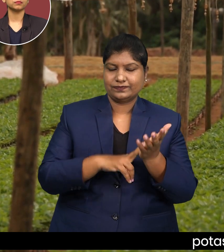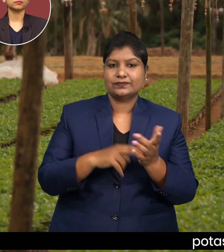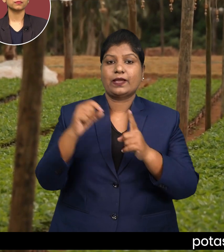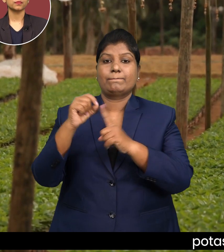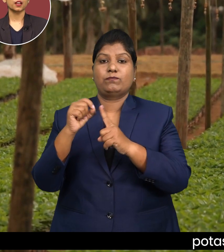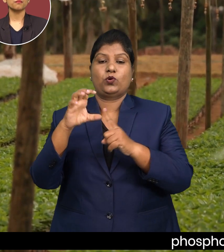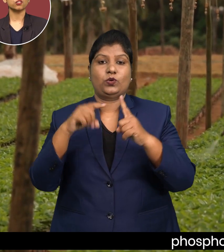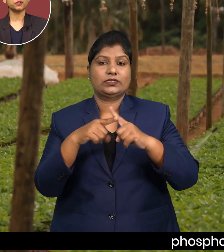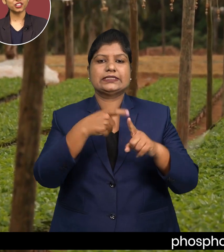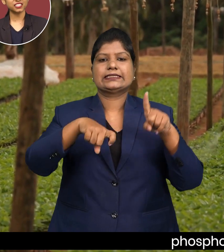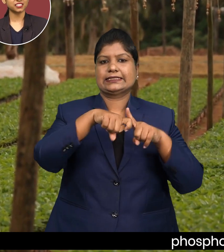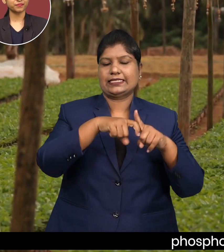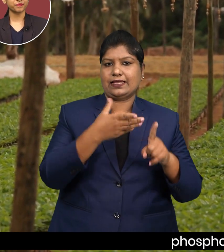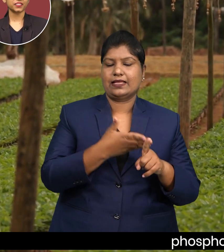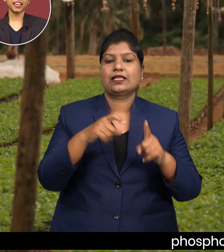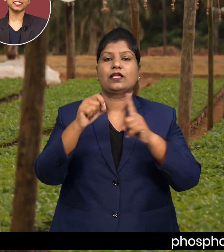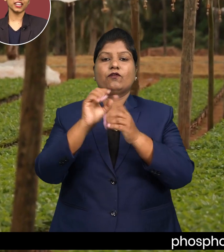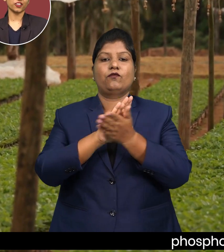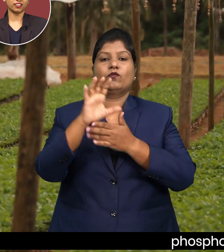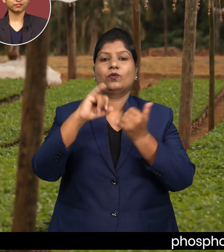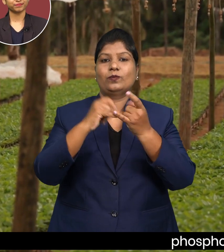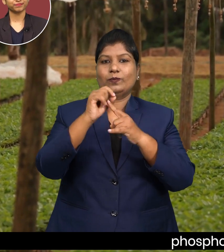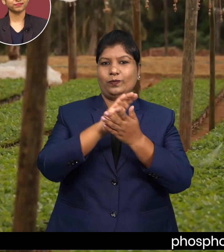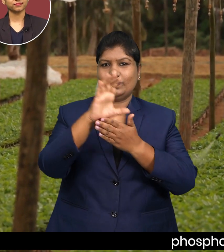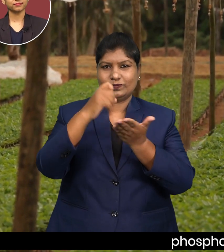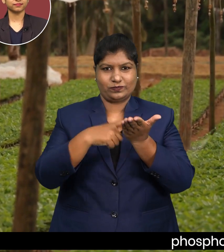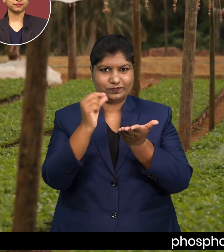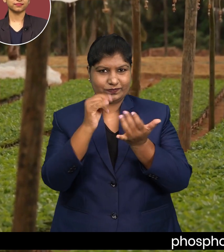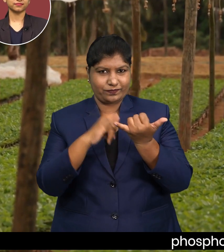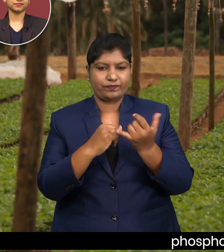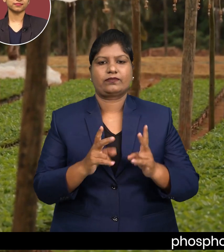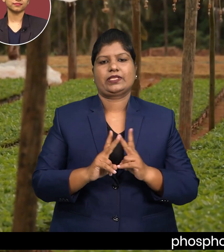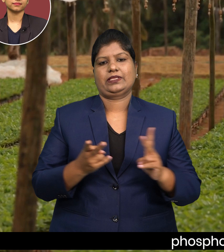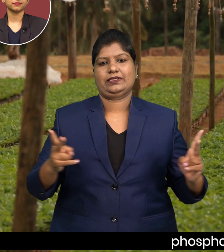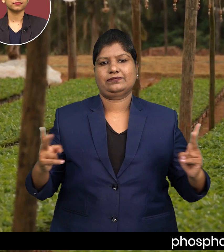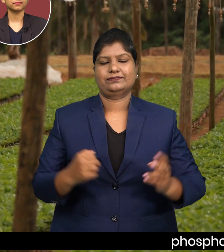potassium, phosphorus, etc.